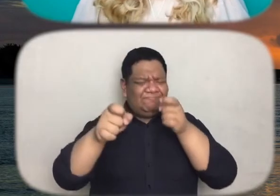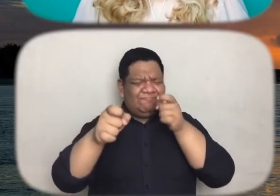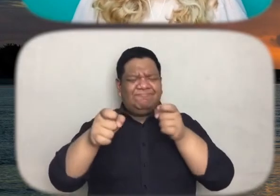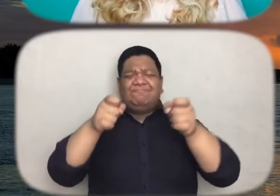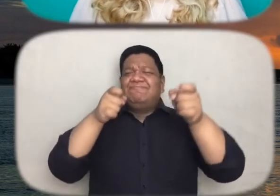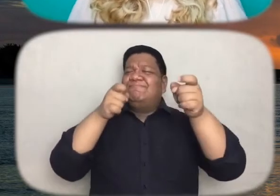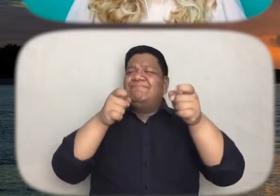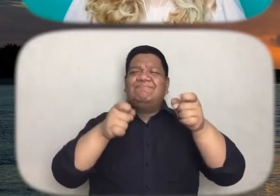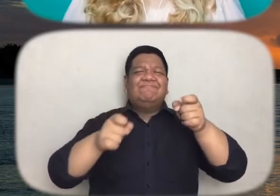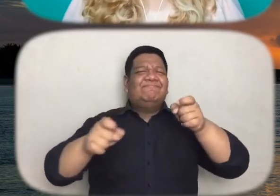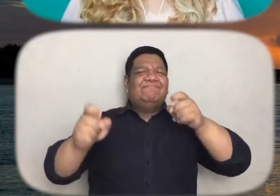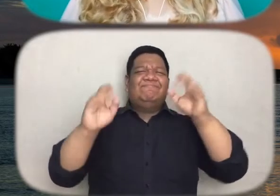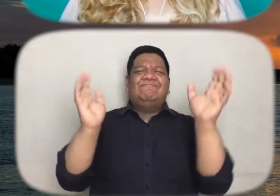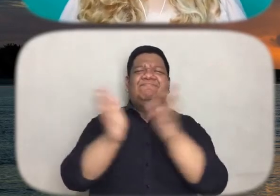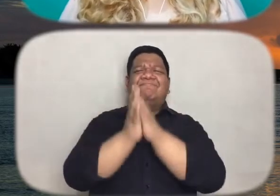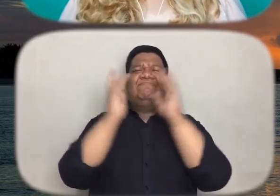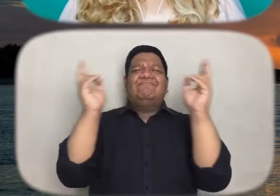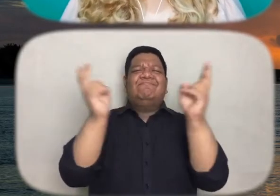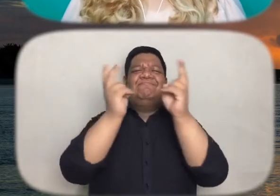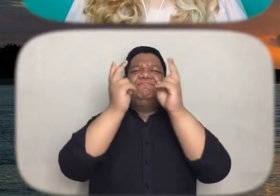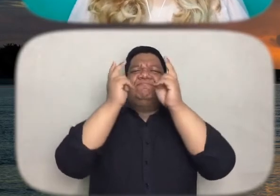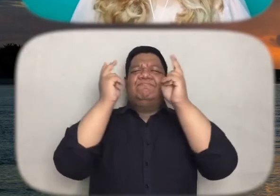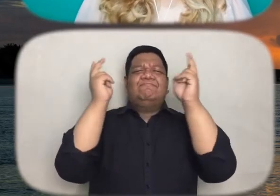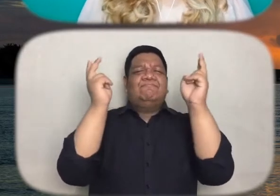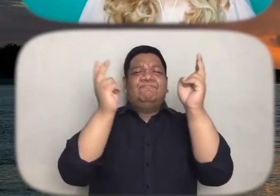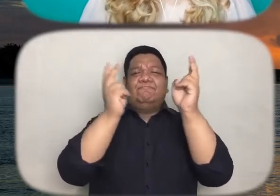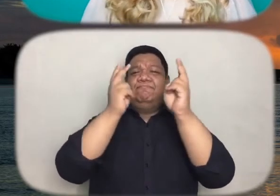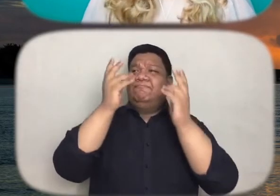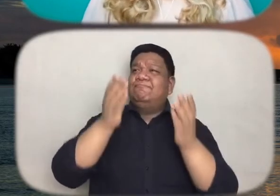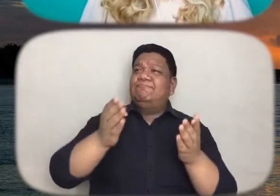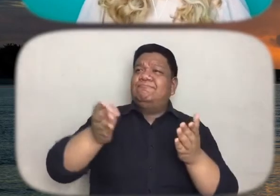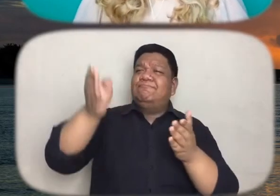Lord, you reign in victory.